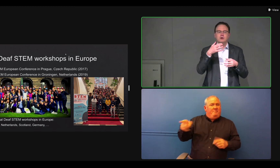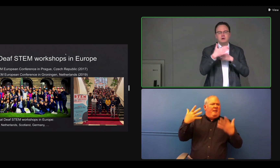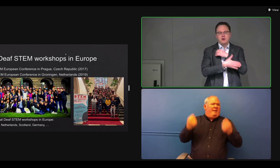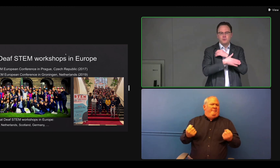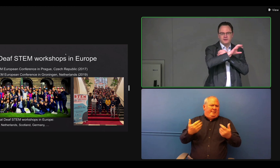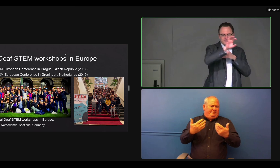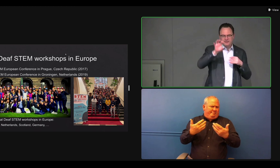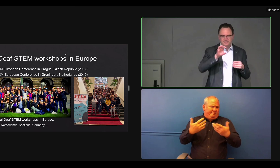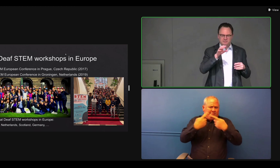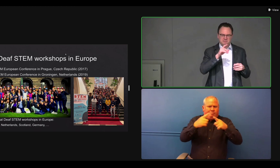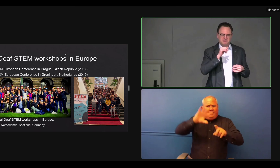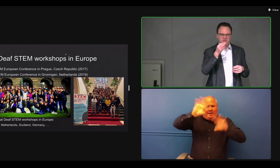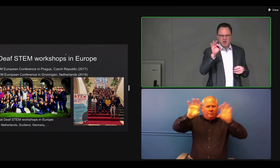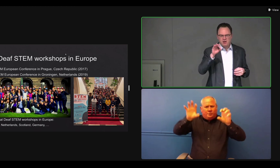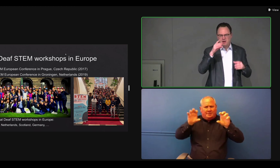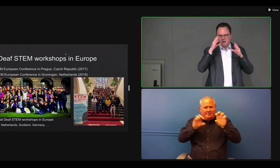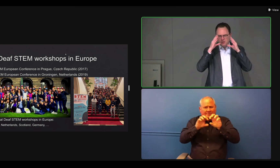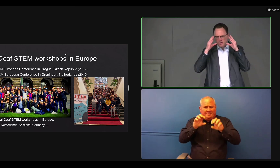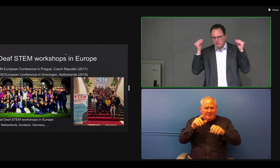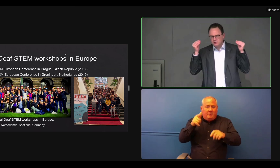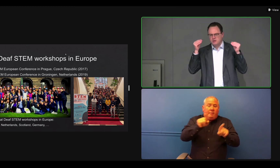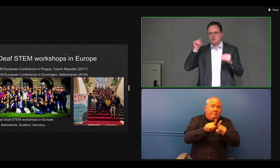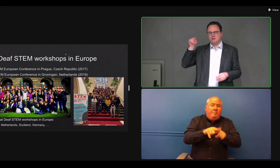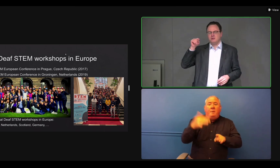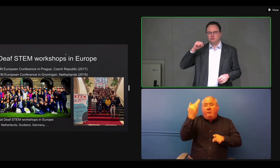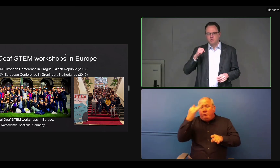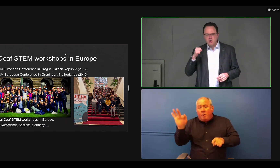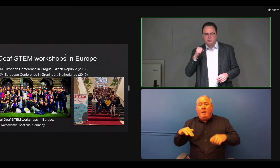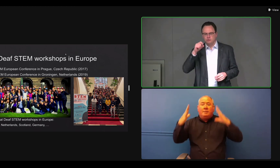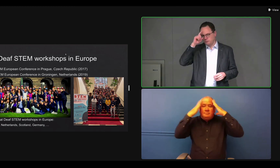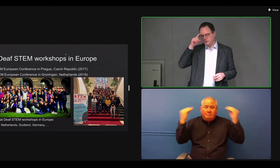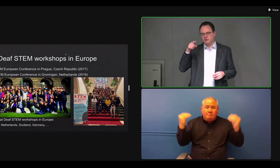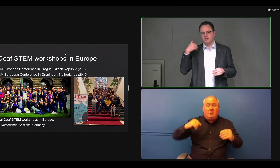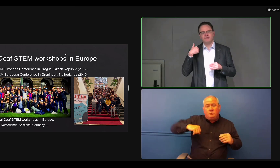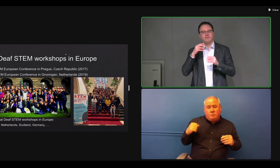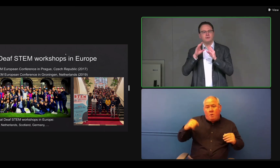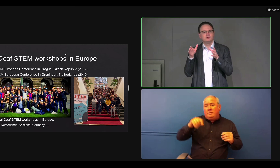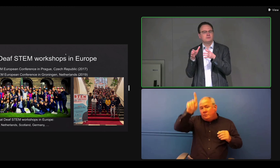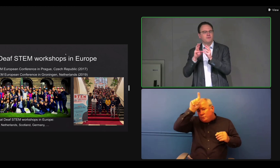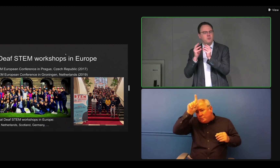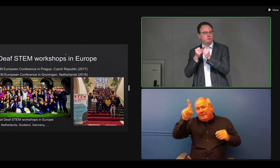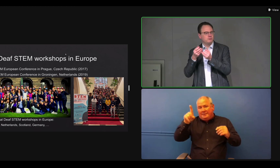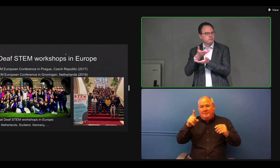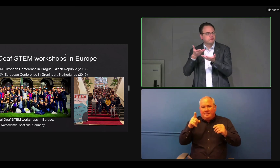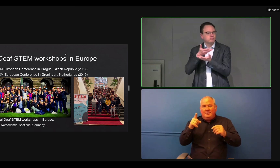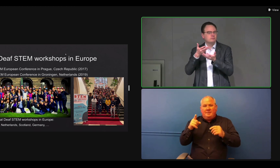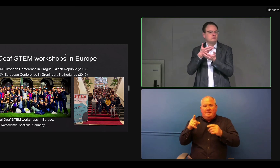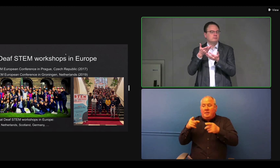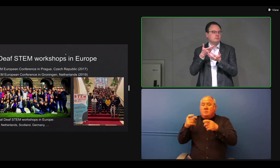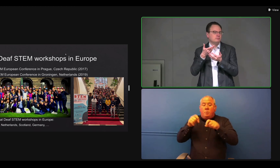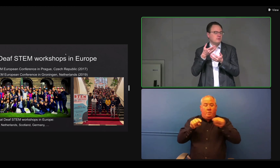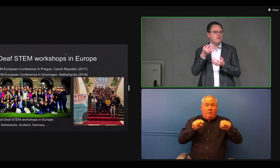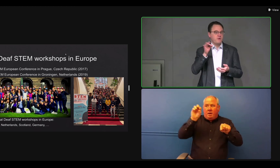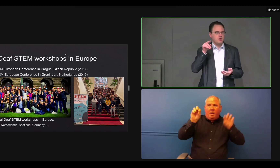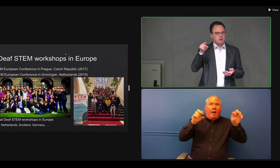In Europe, we've been able to have conversations, especially Western Europe, the Netherlands, and other